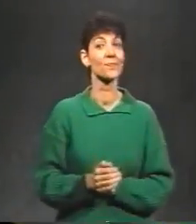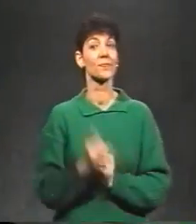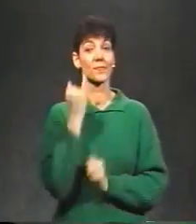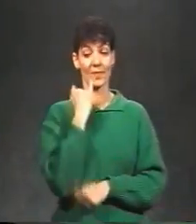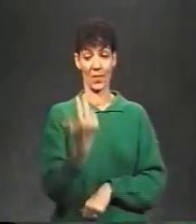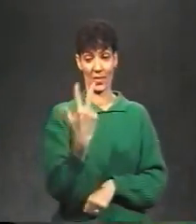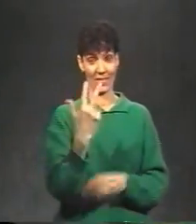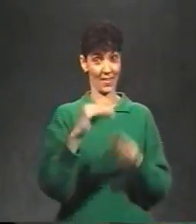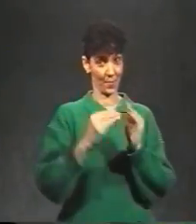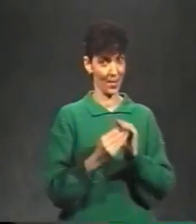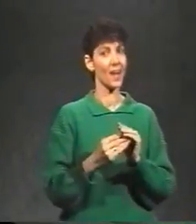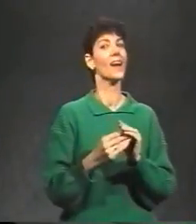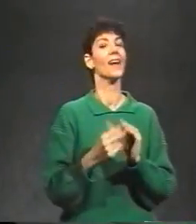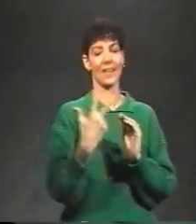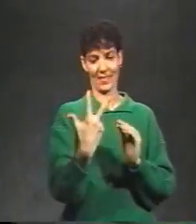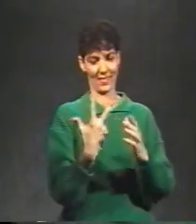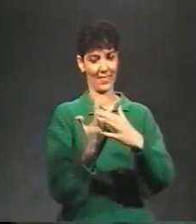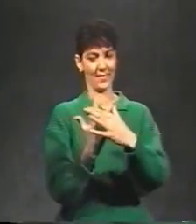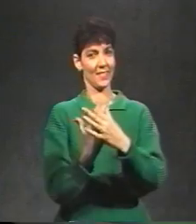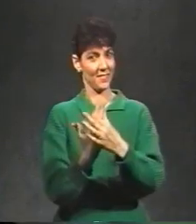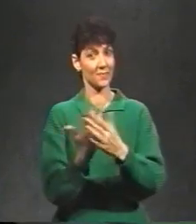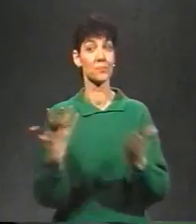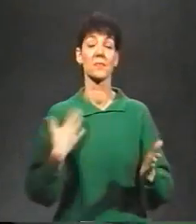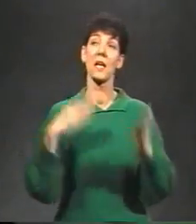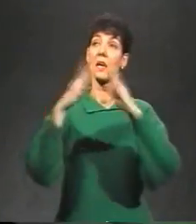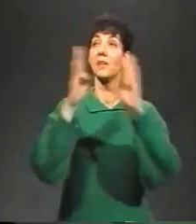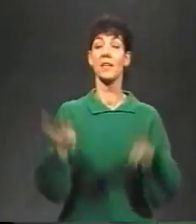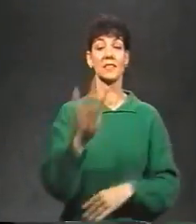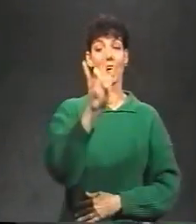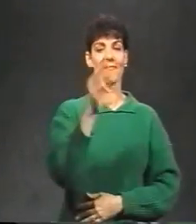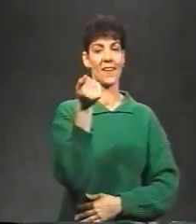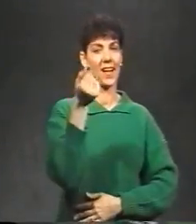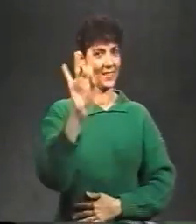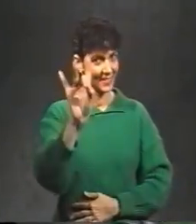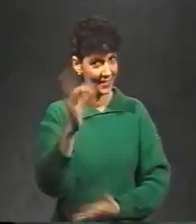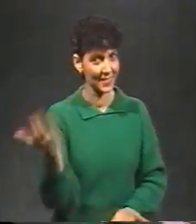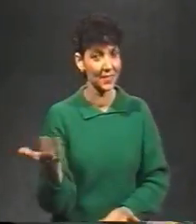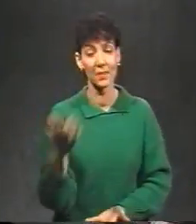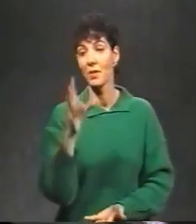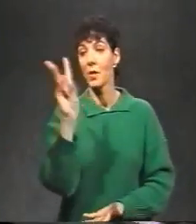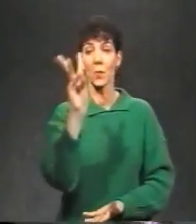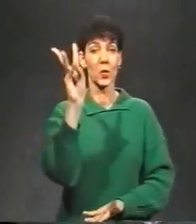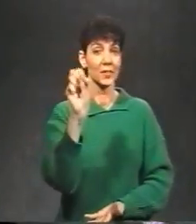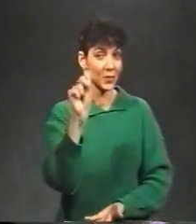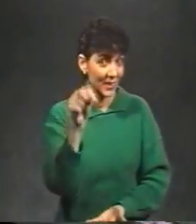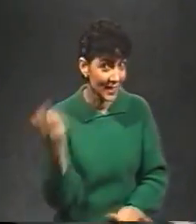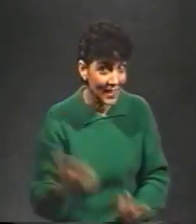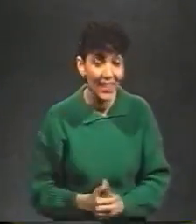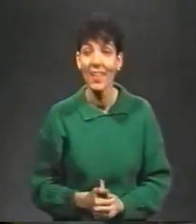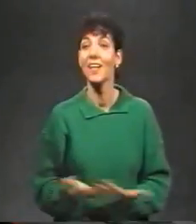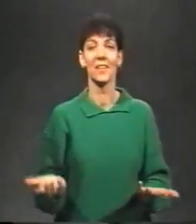For 3-digit numbers, sign the first digit, then sign the next 2 as a 2-digit number.